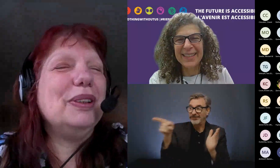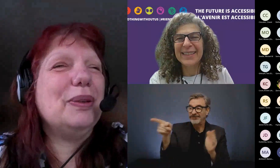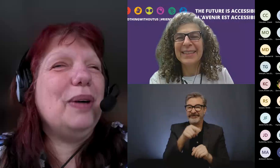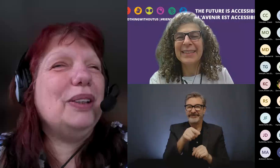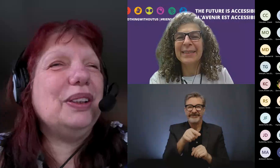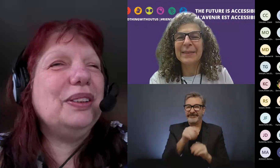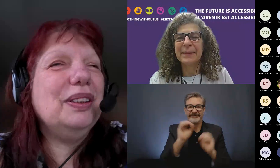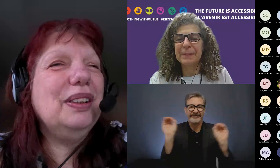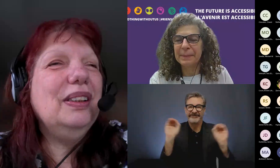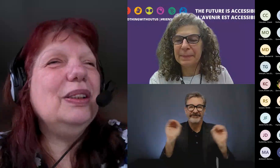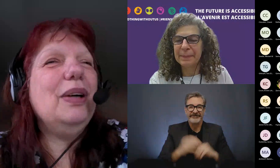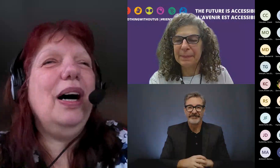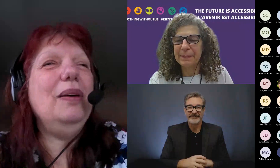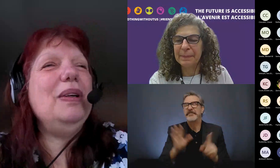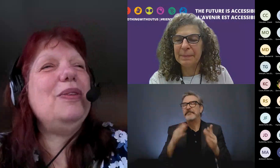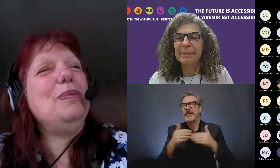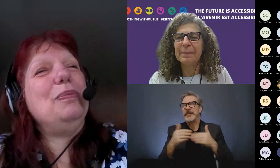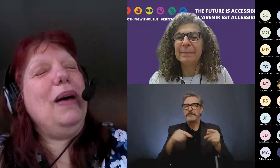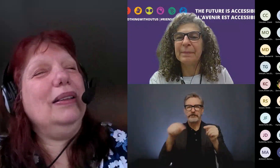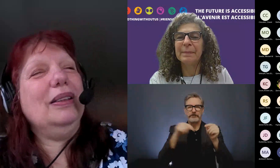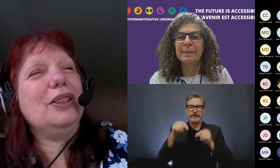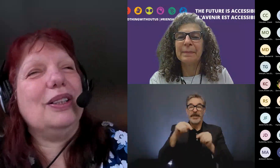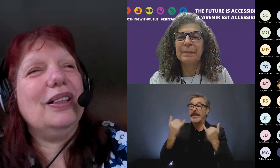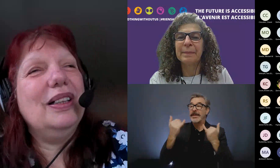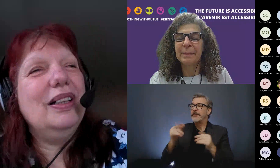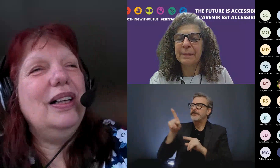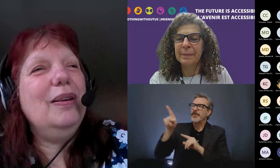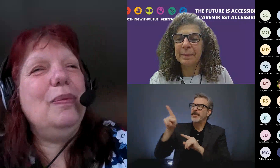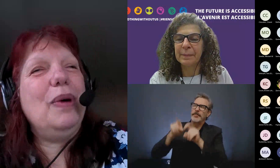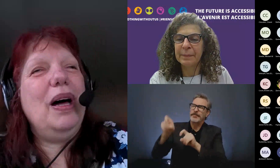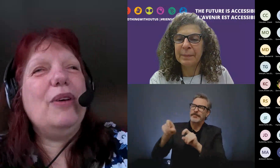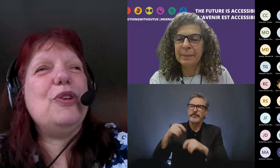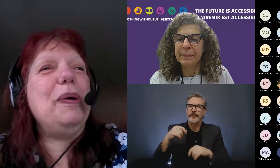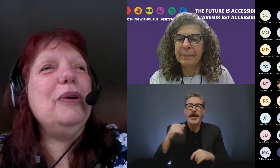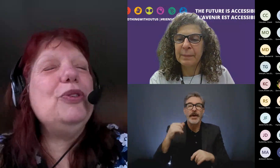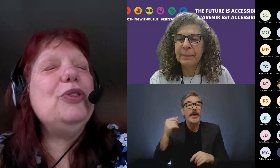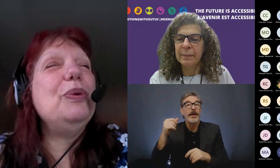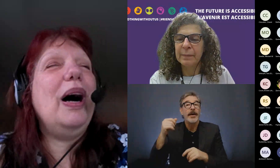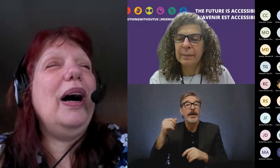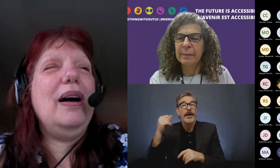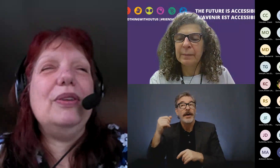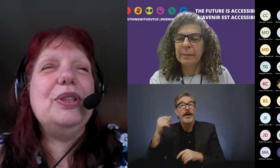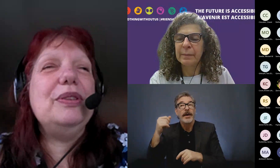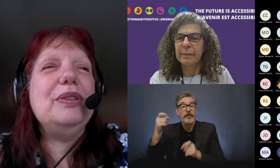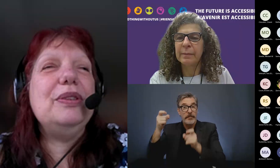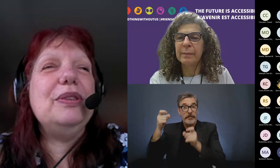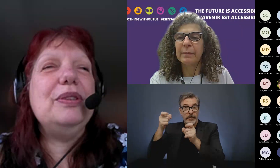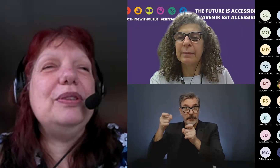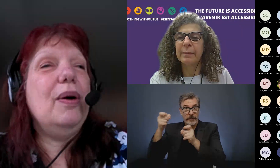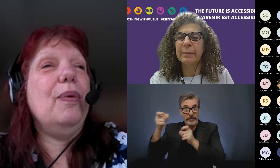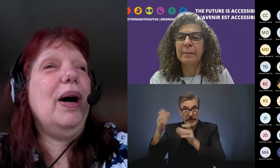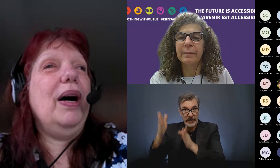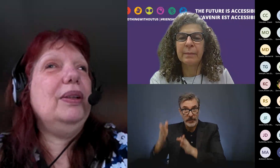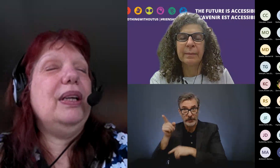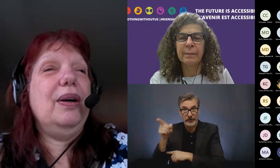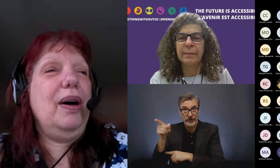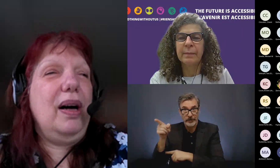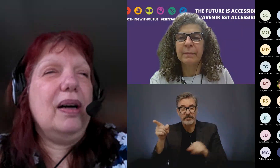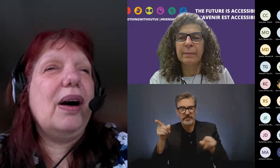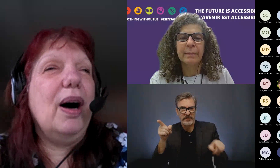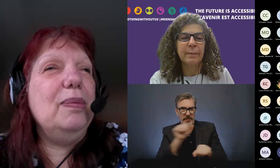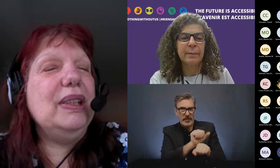with my first question. So how is a manager supposed to know